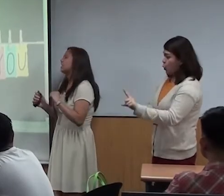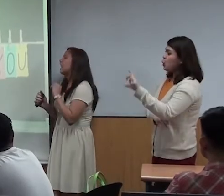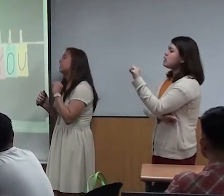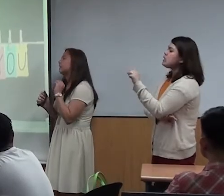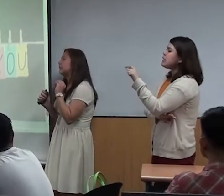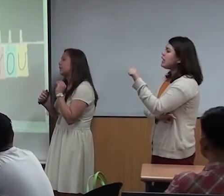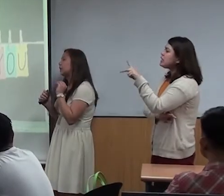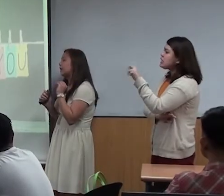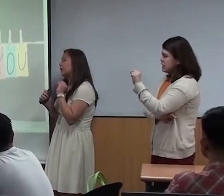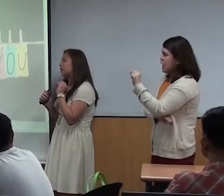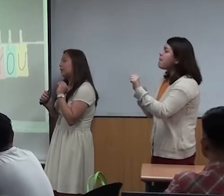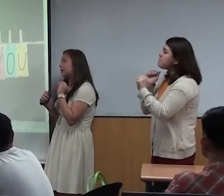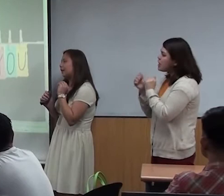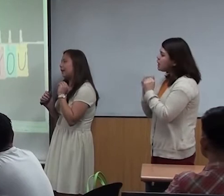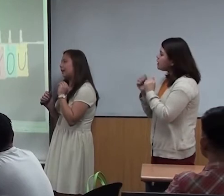So, it does not...